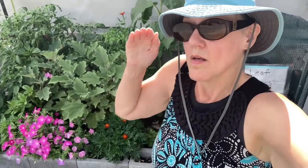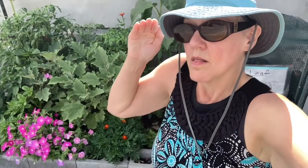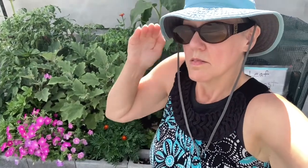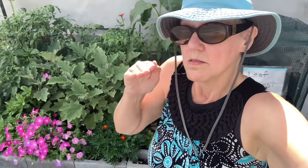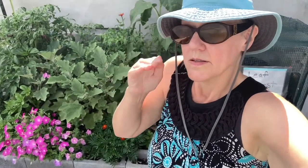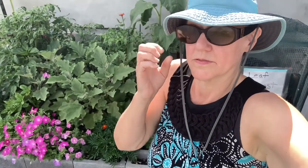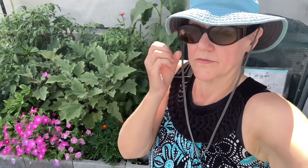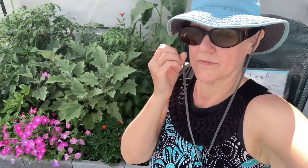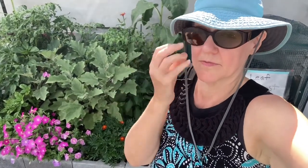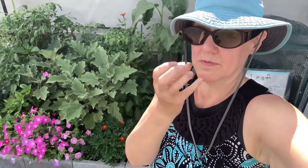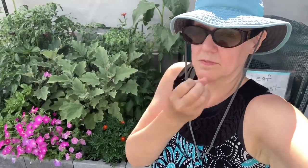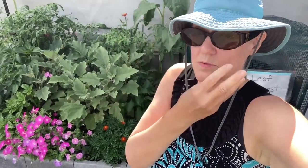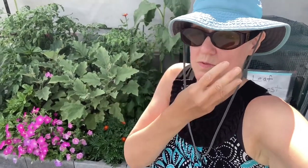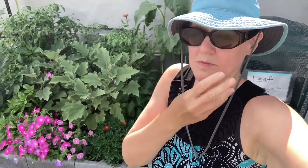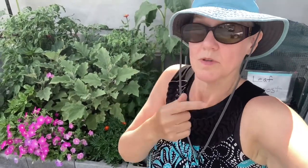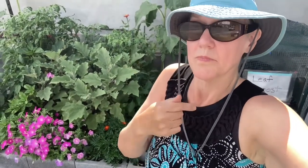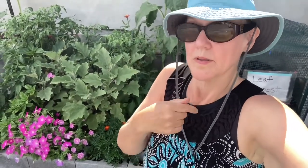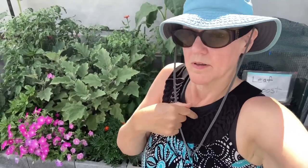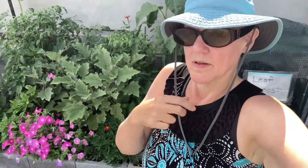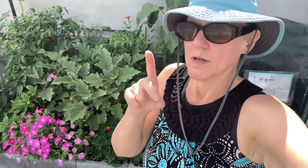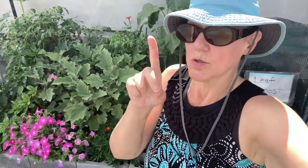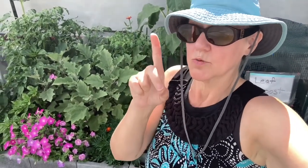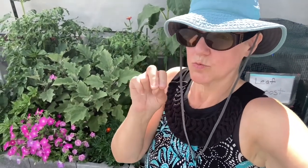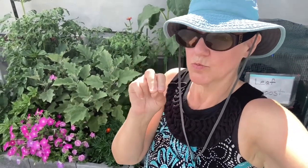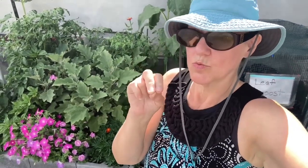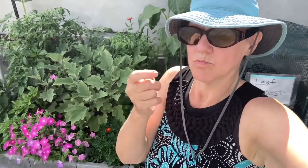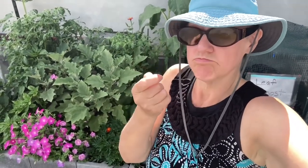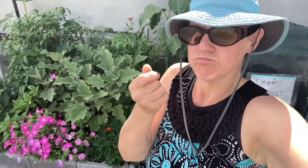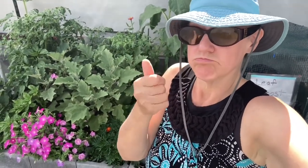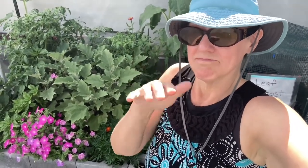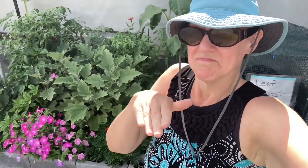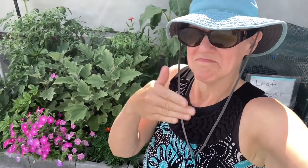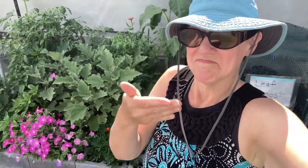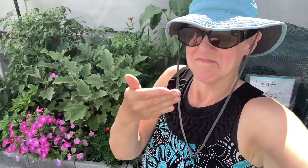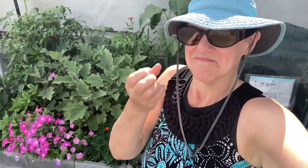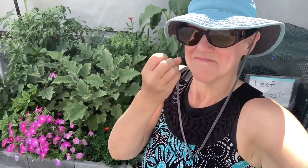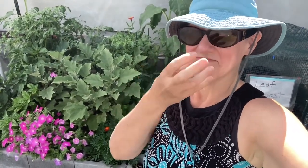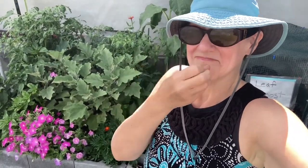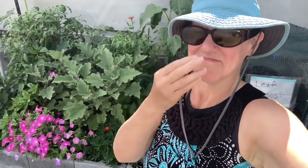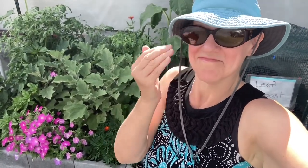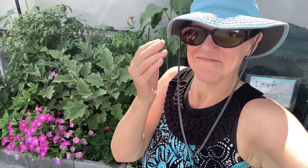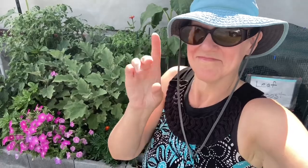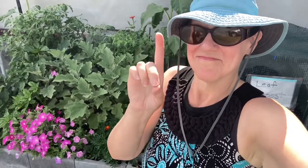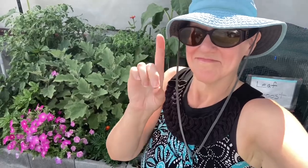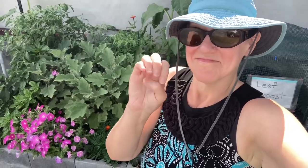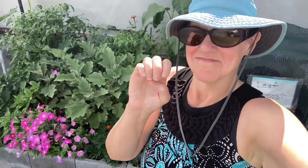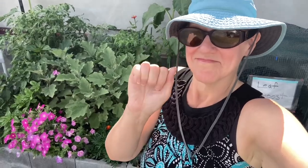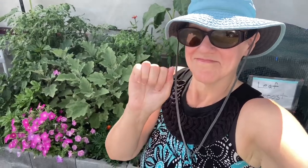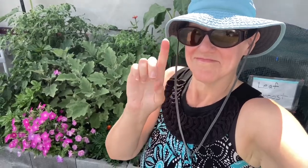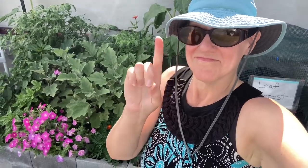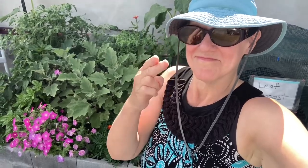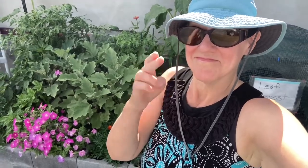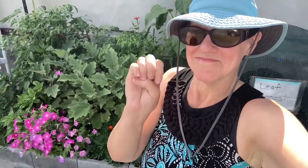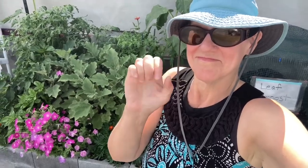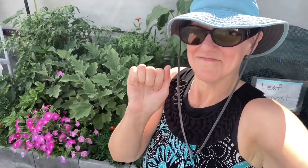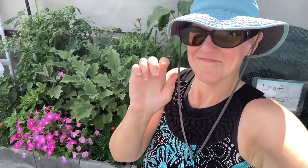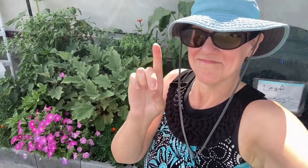And so this one also has less flowers. And I do deadhead the flowers.